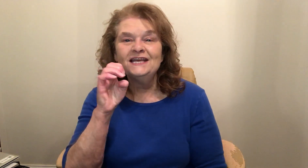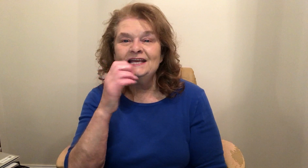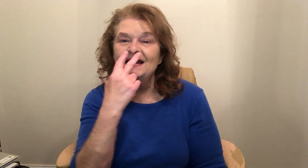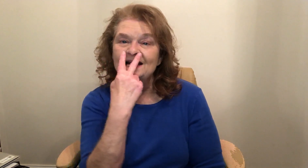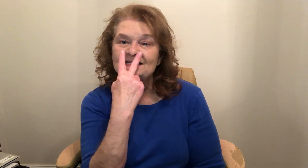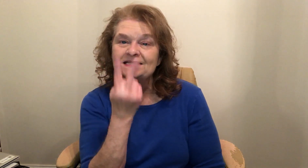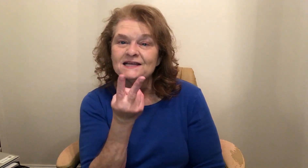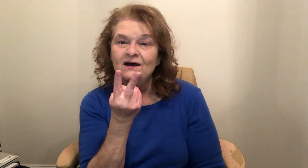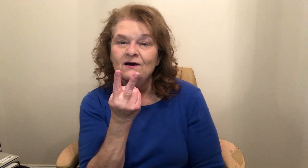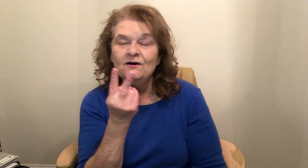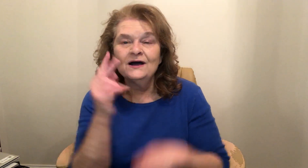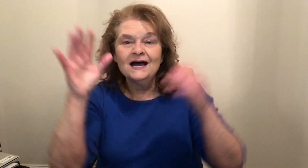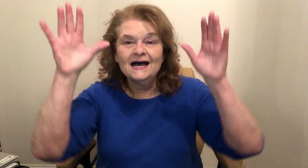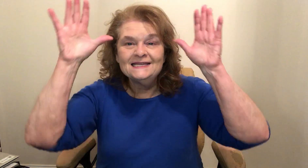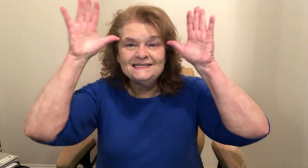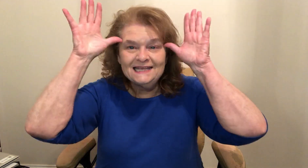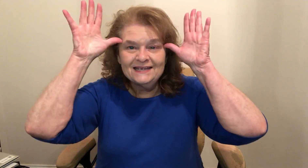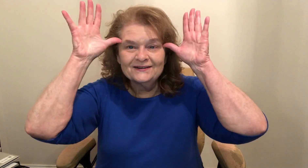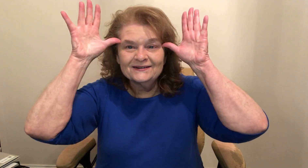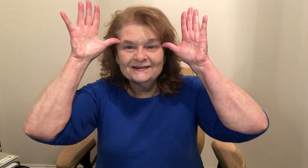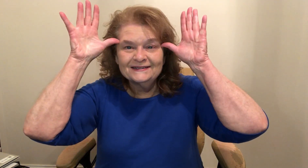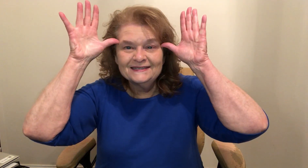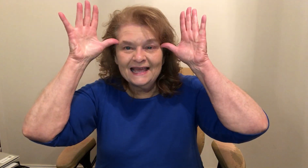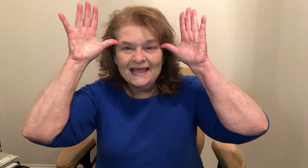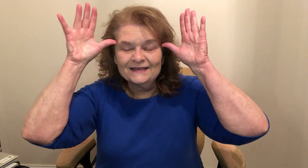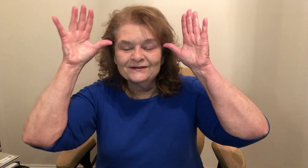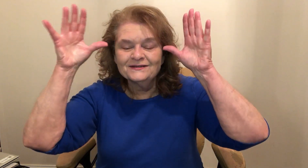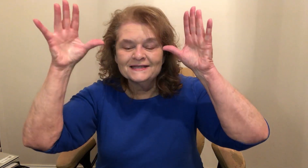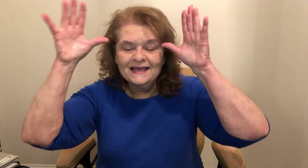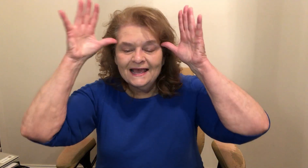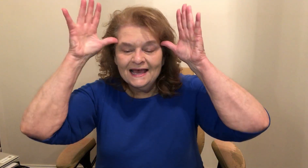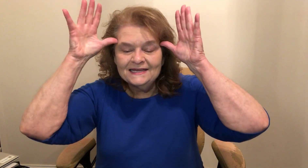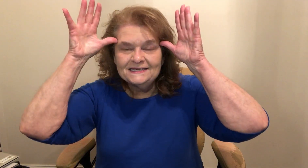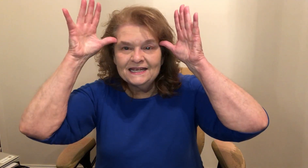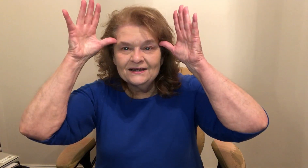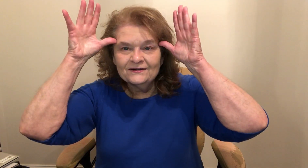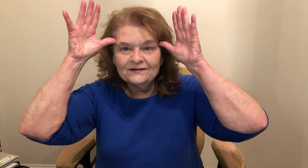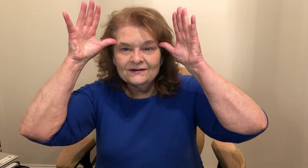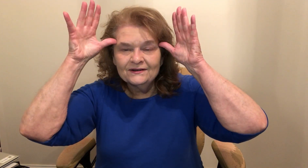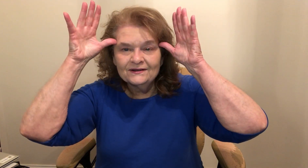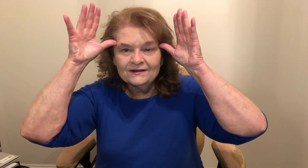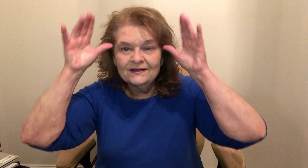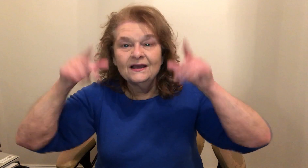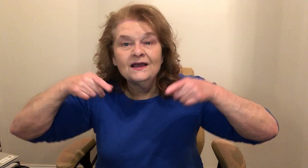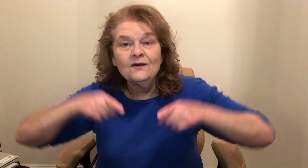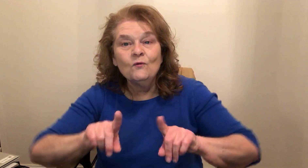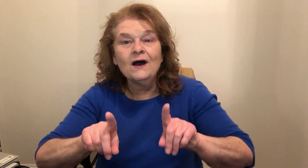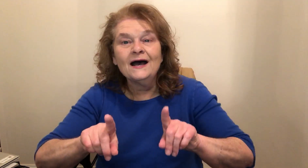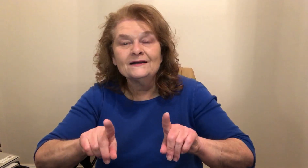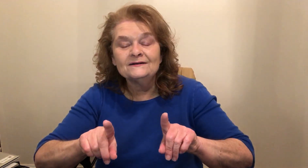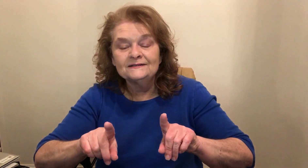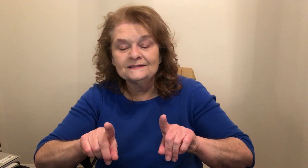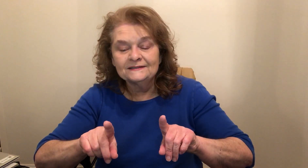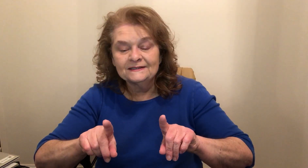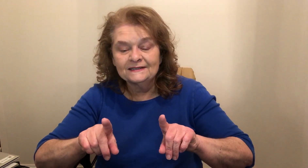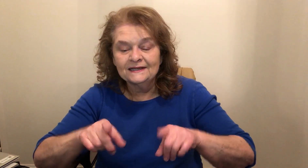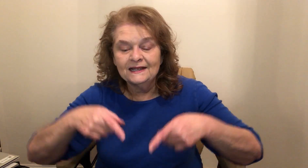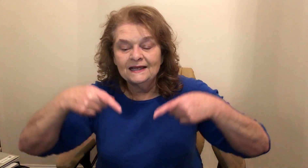She saw a deer, the antlers, a deer while,